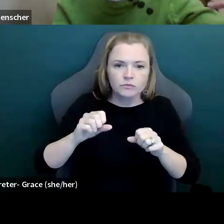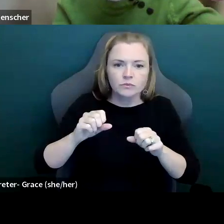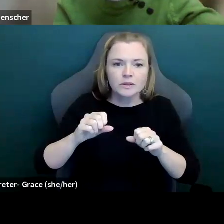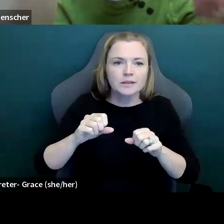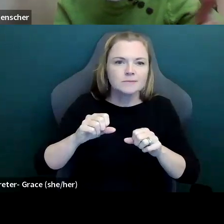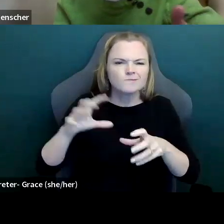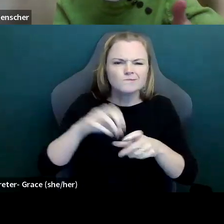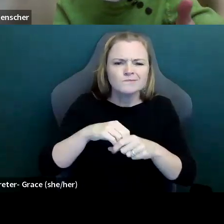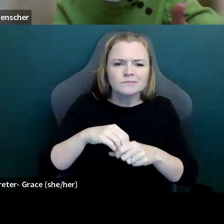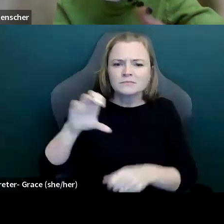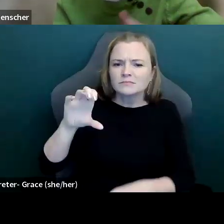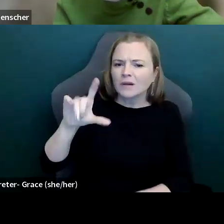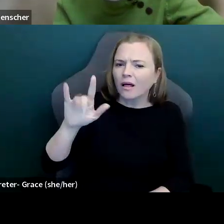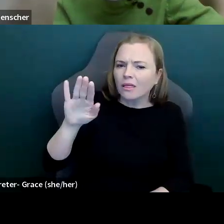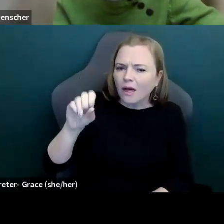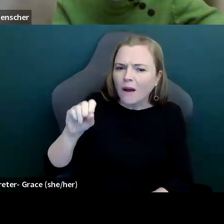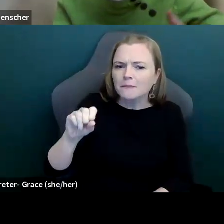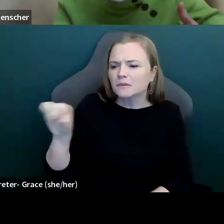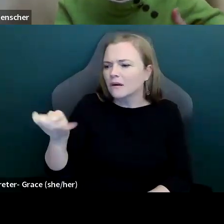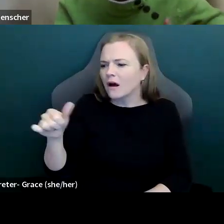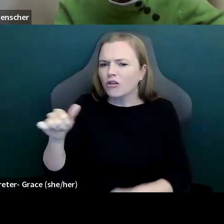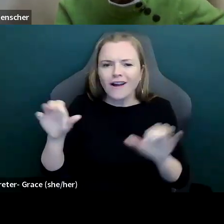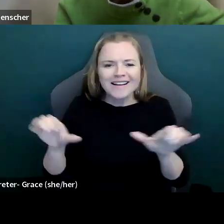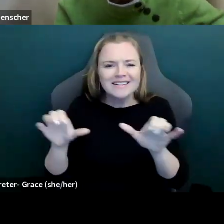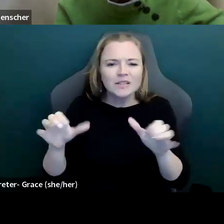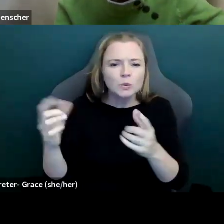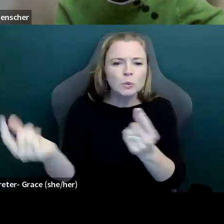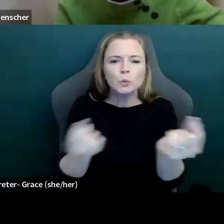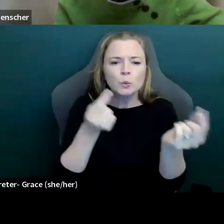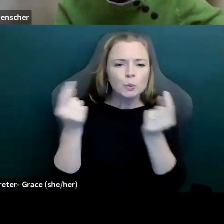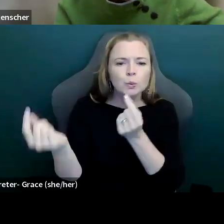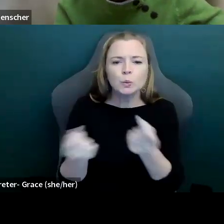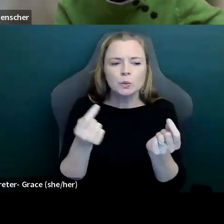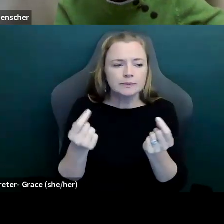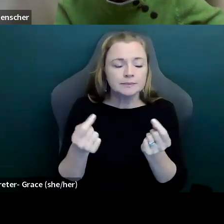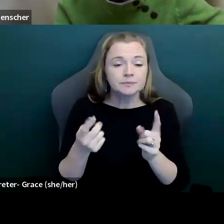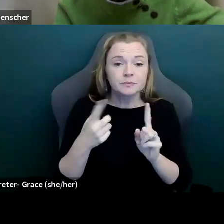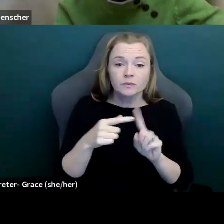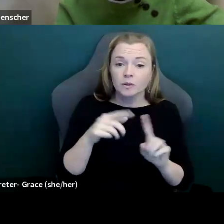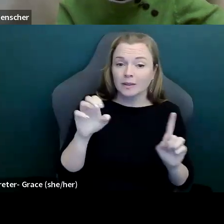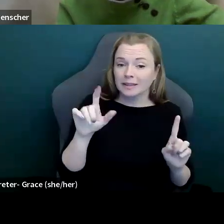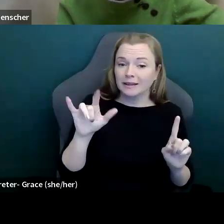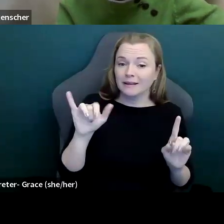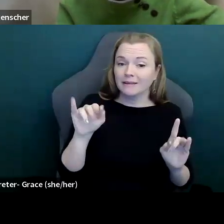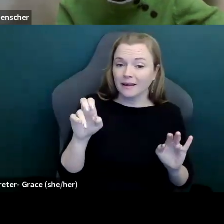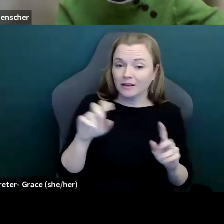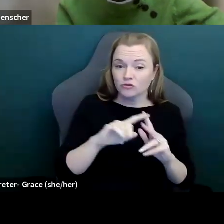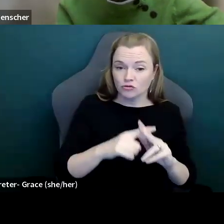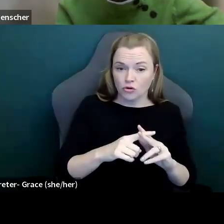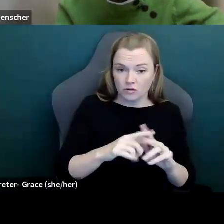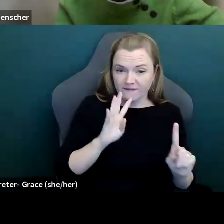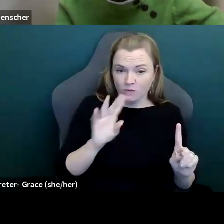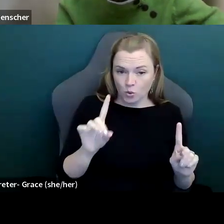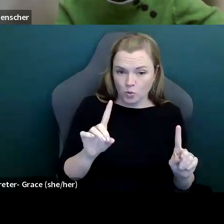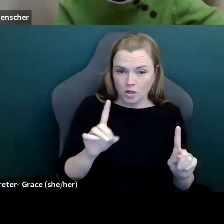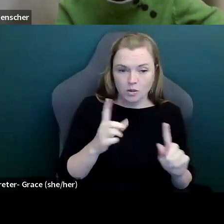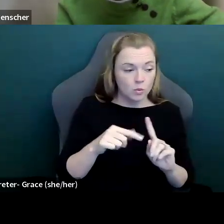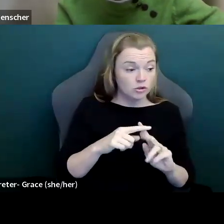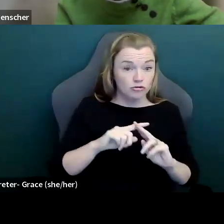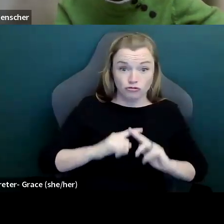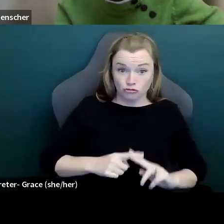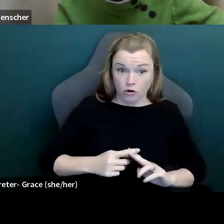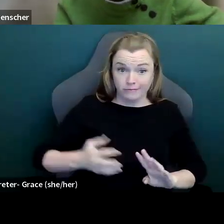clubs or other activities. When Elaine started, she's now 41, but when she